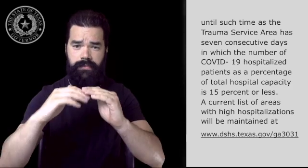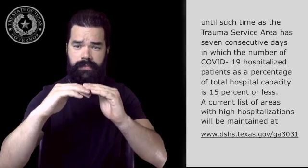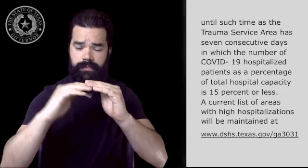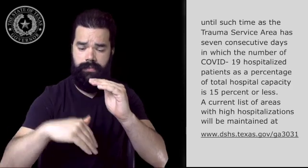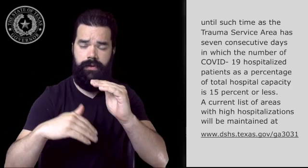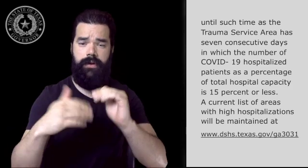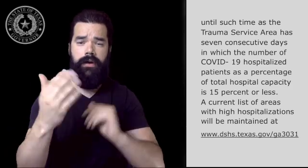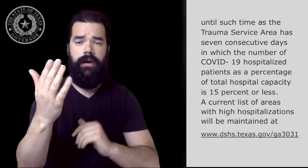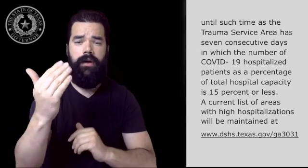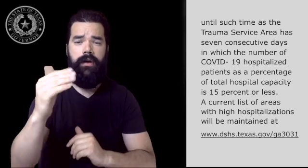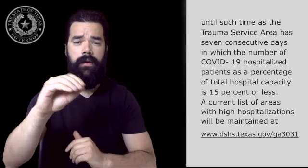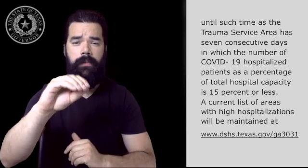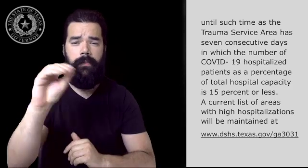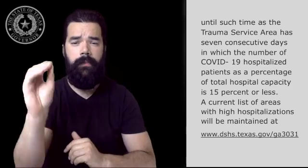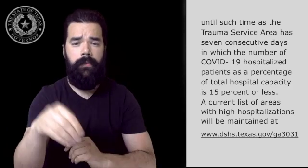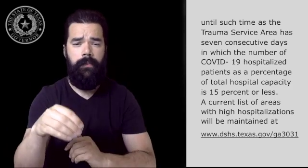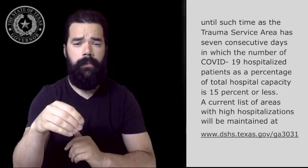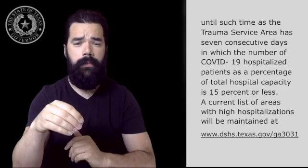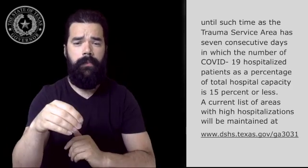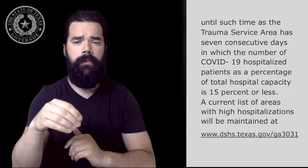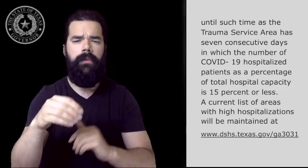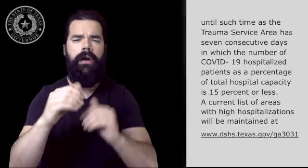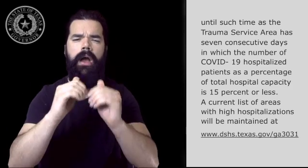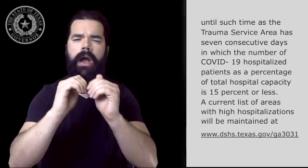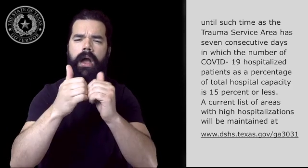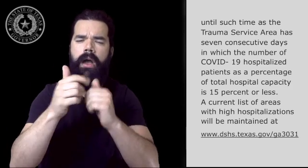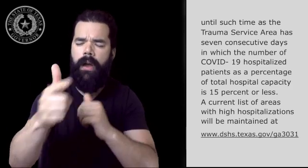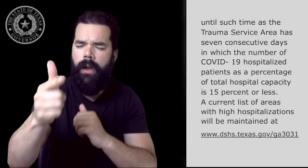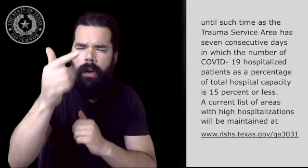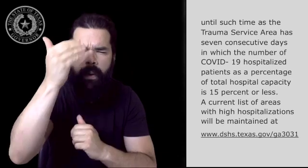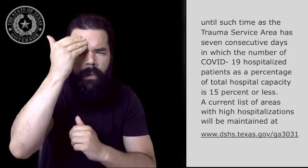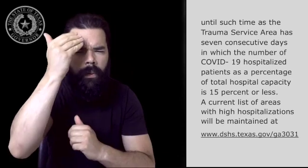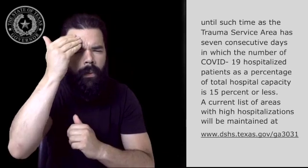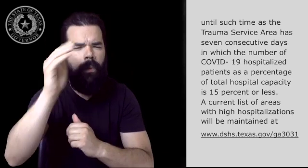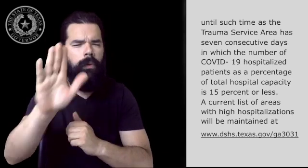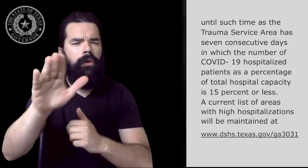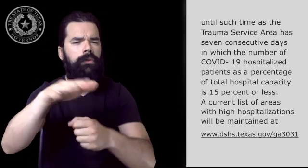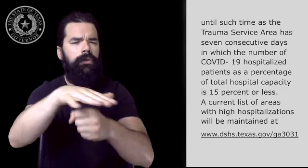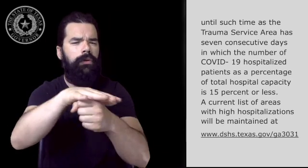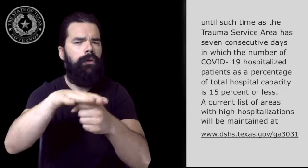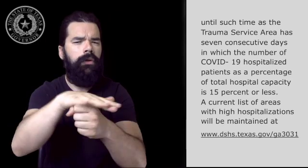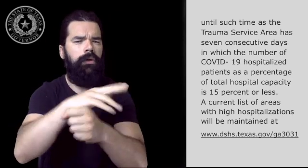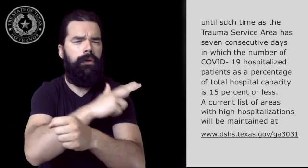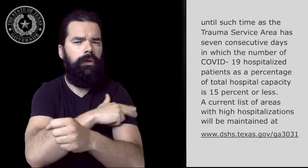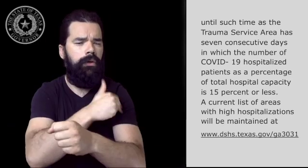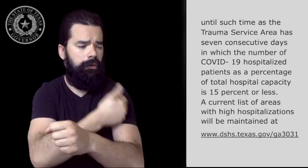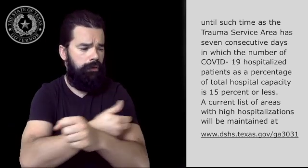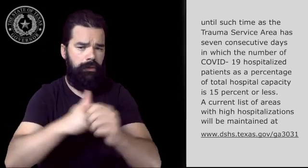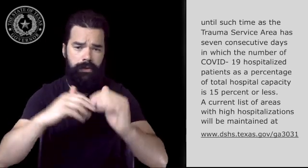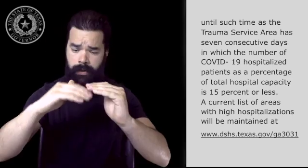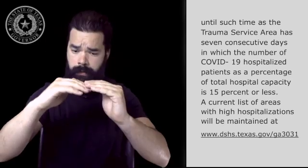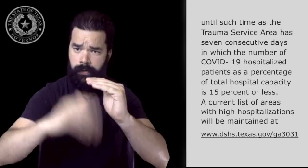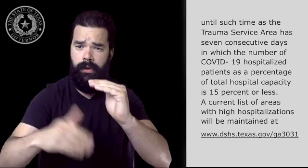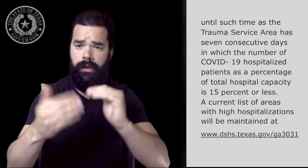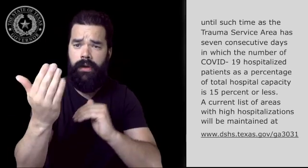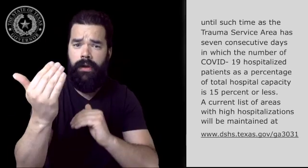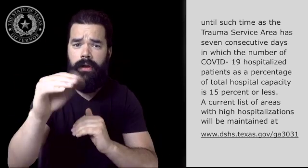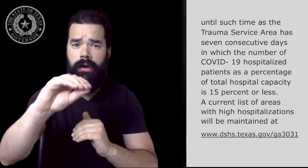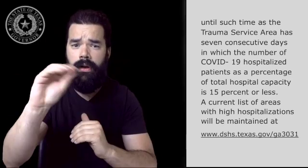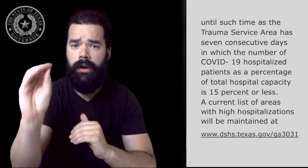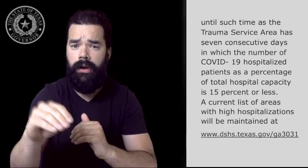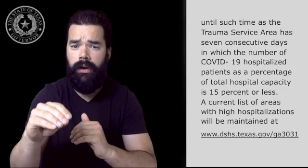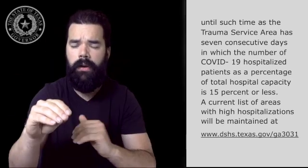patients as a percentage of total hospital capacity is 15% or less. A current list of areas with